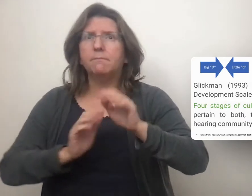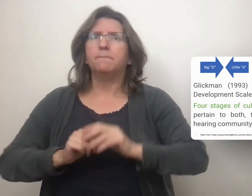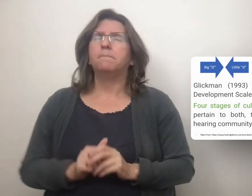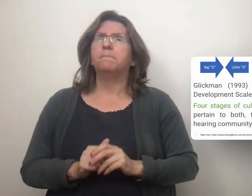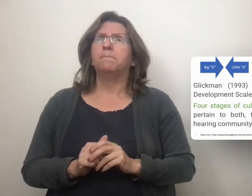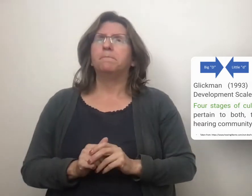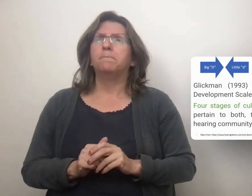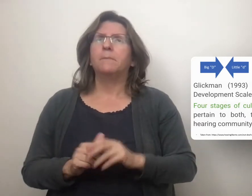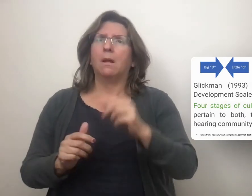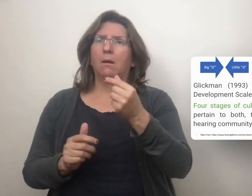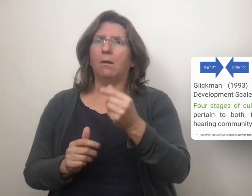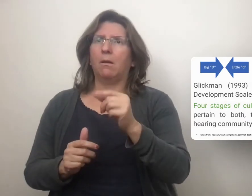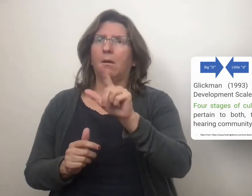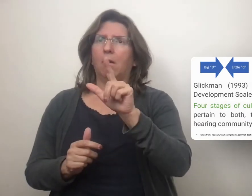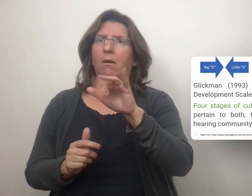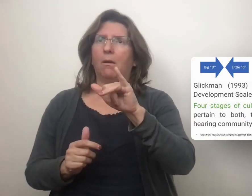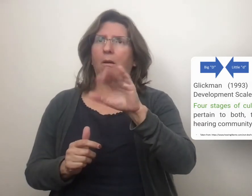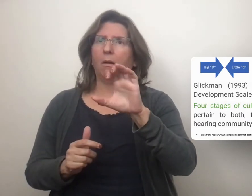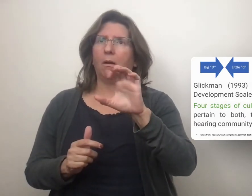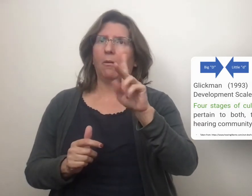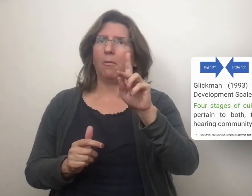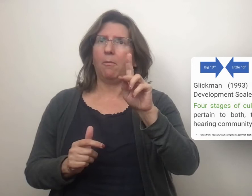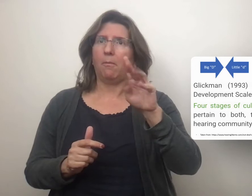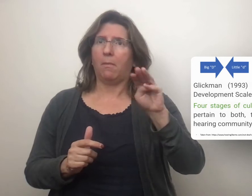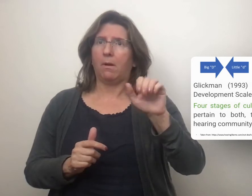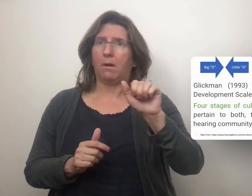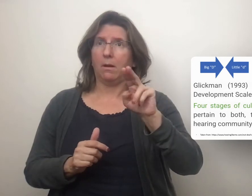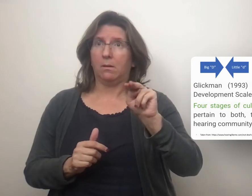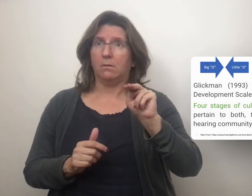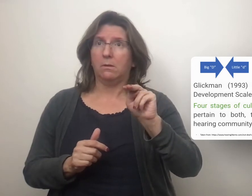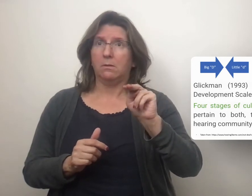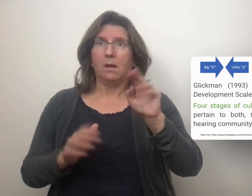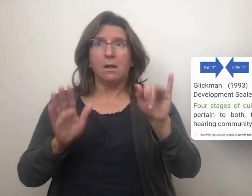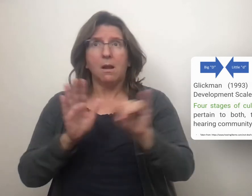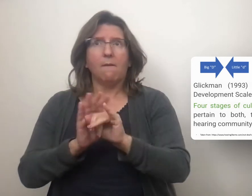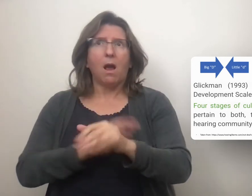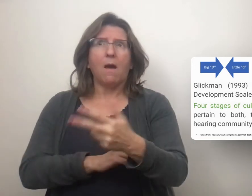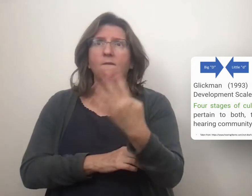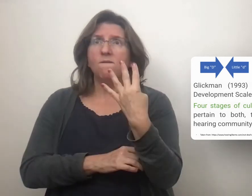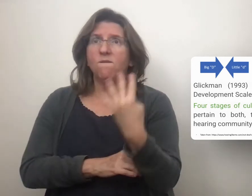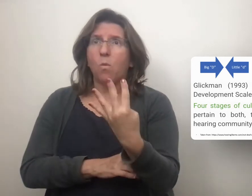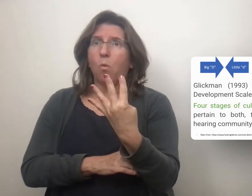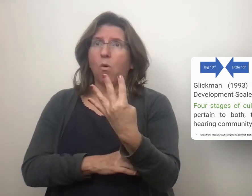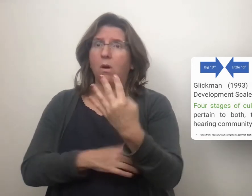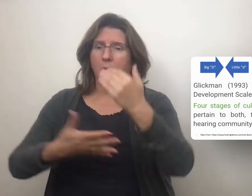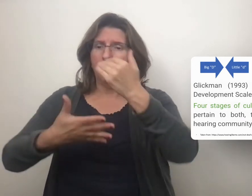Glickman's research identifies 4 states of